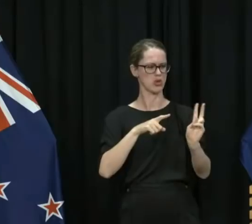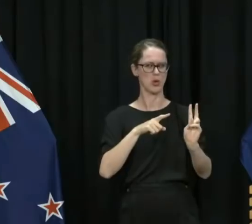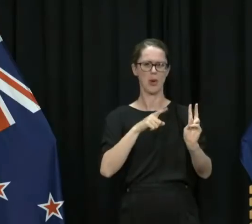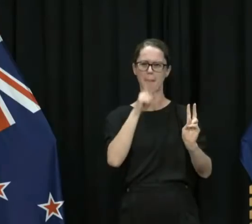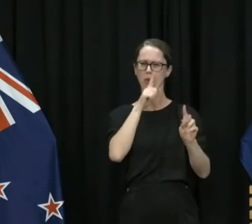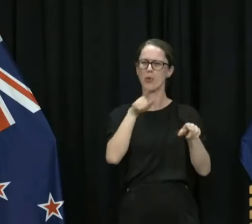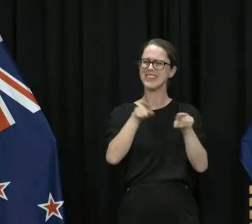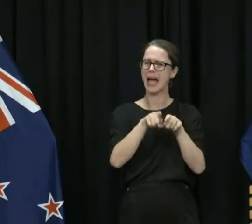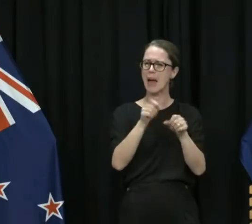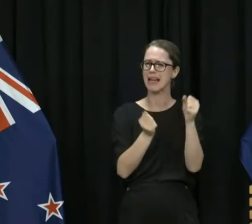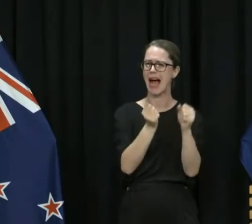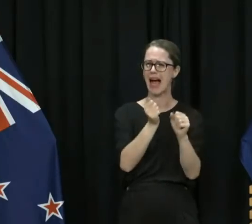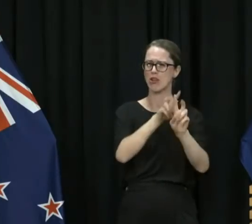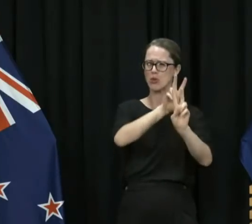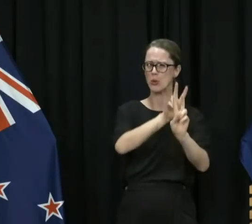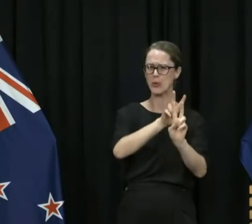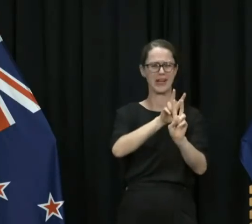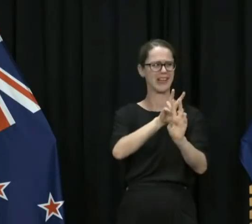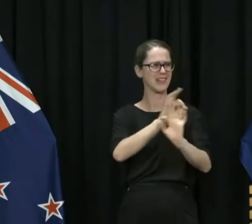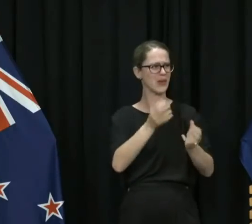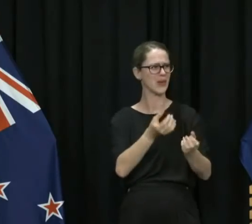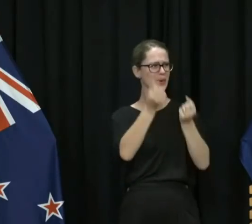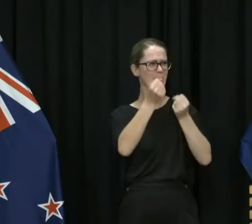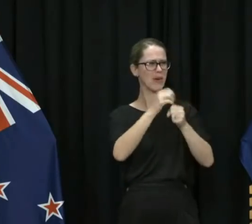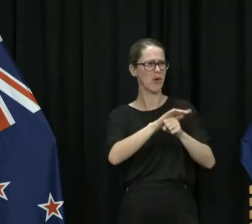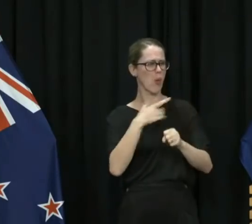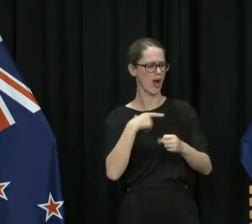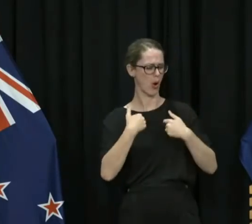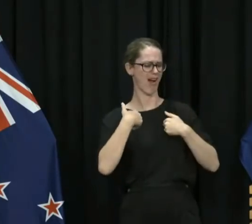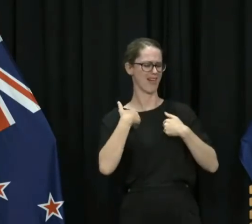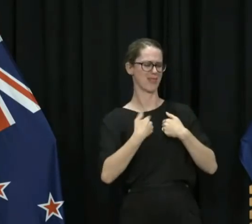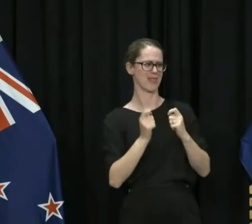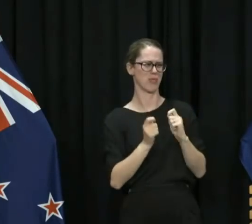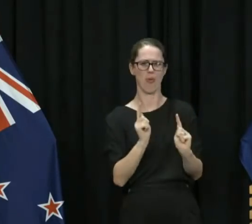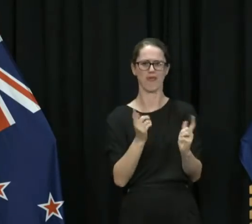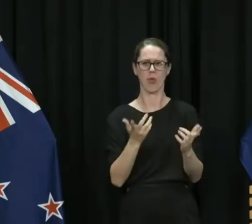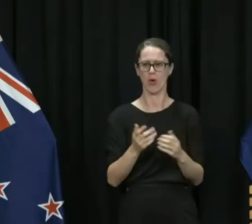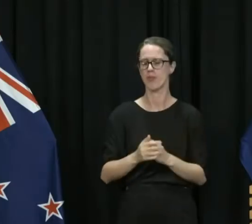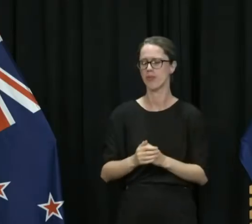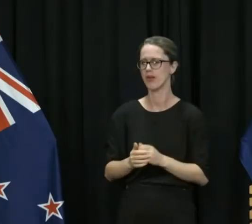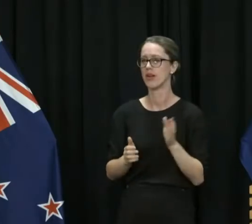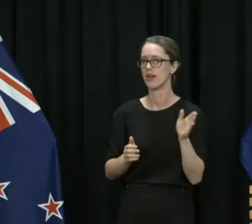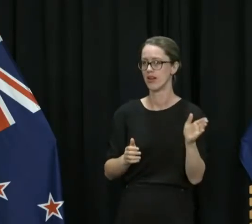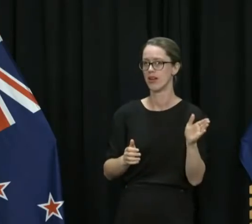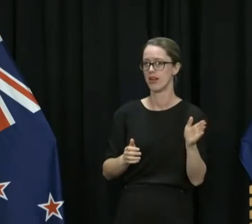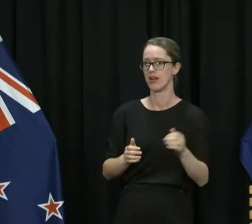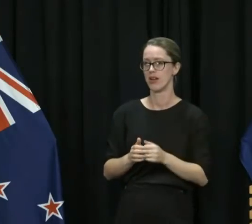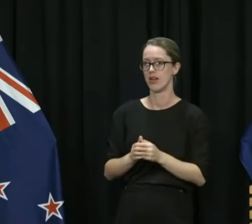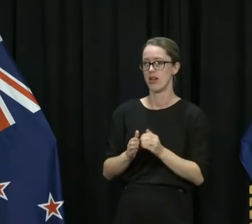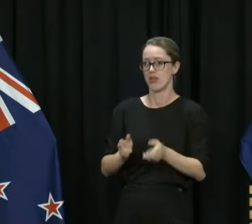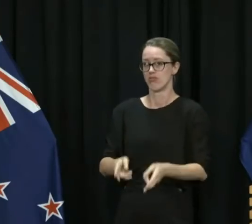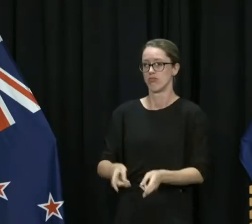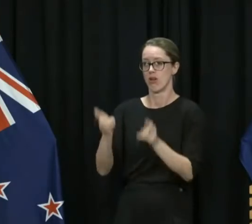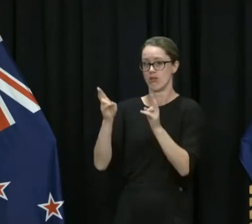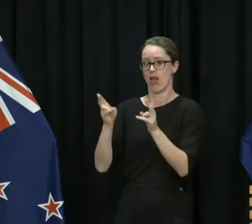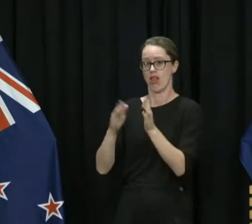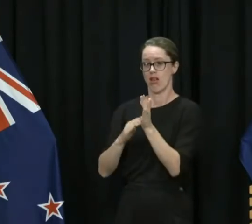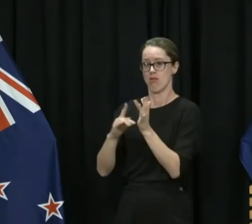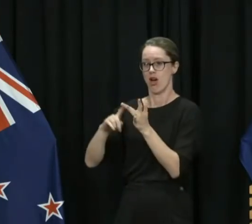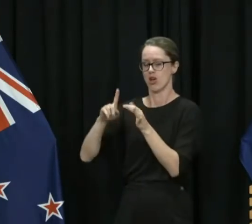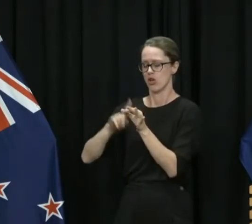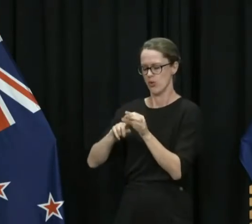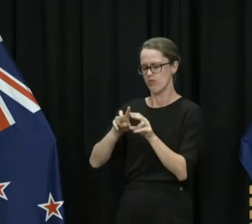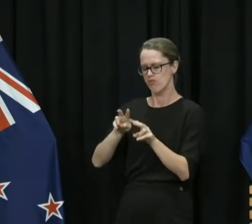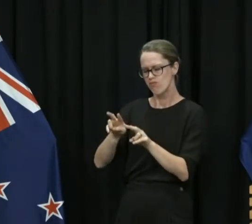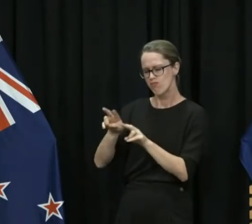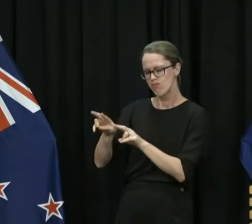hours with these people haven't even tested positive? And to that I would say what we've seen in our managed isolation facilities, and also have